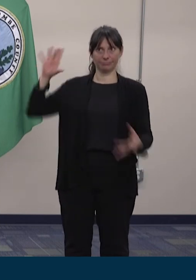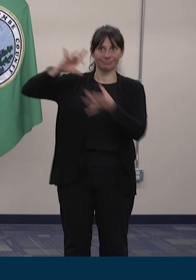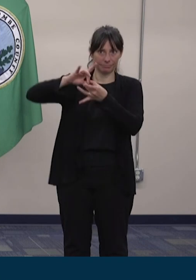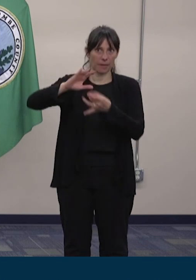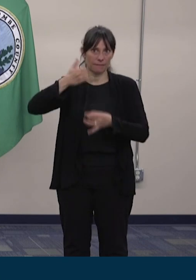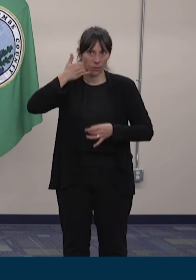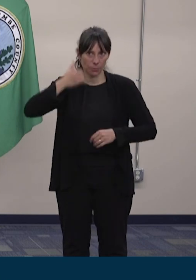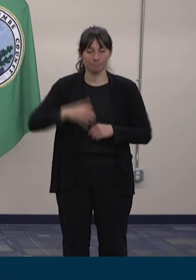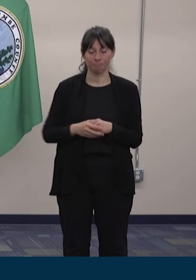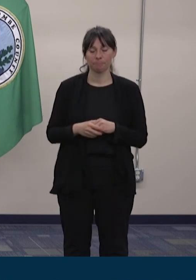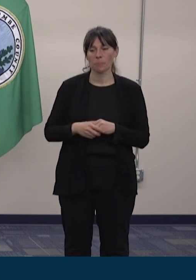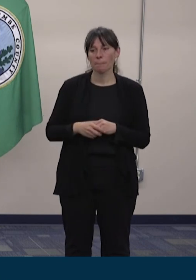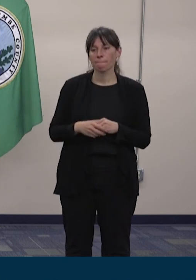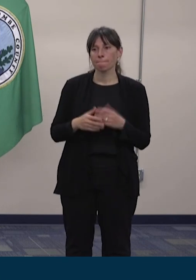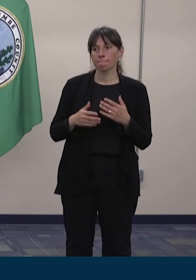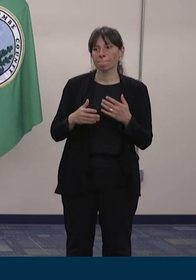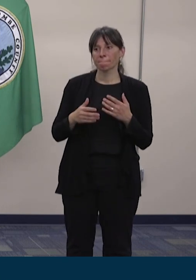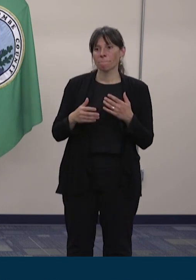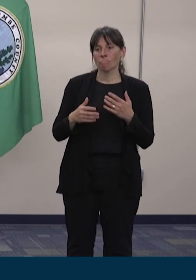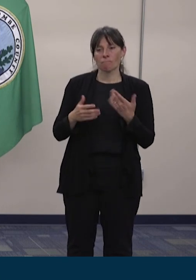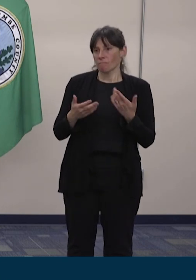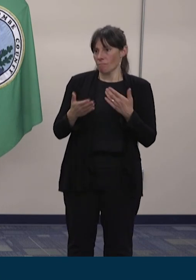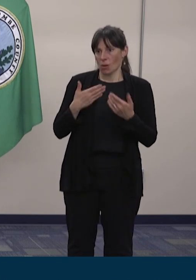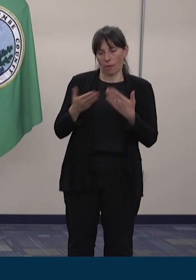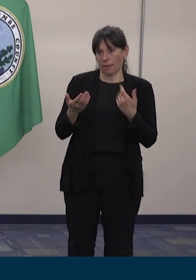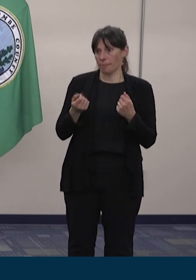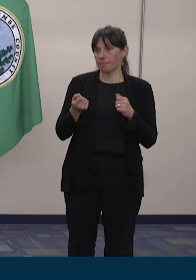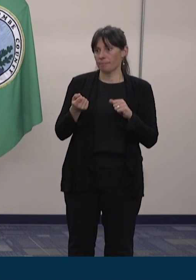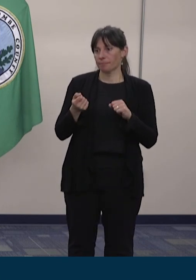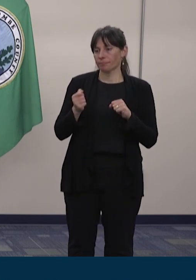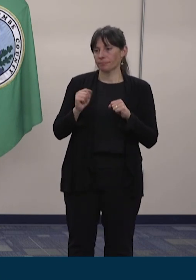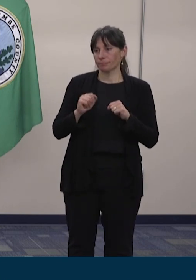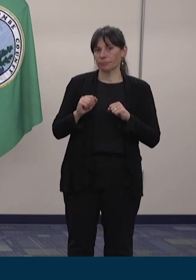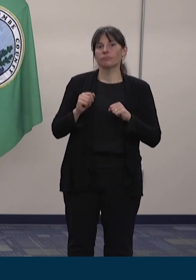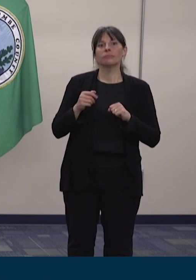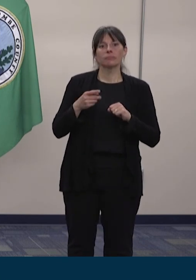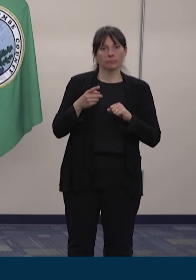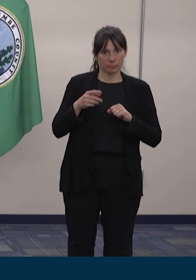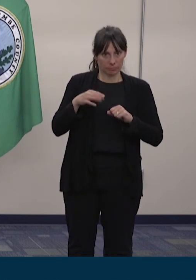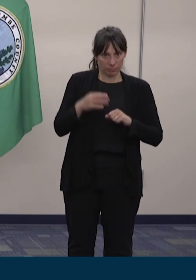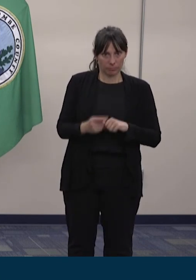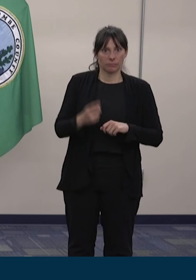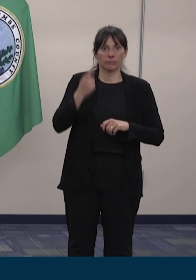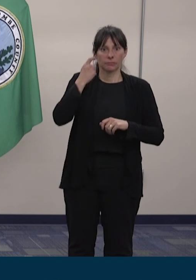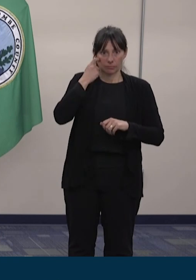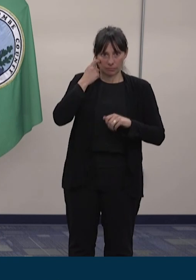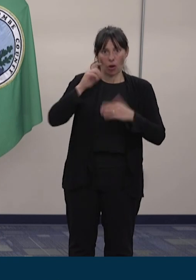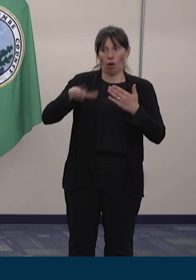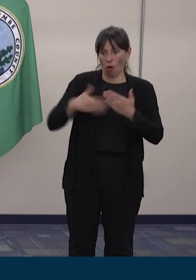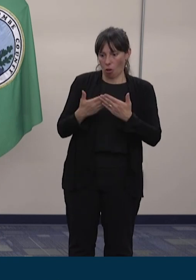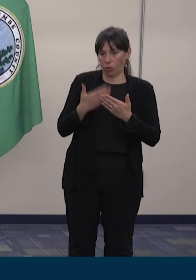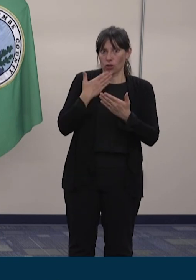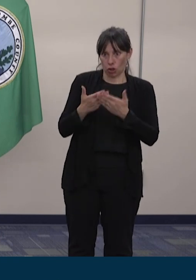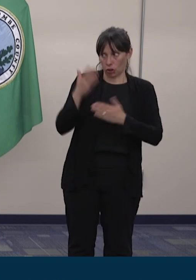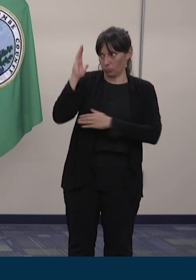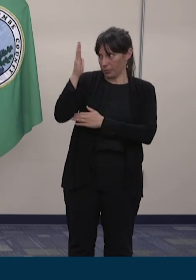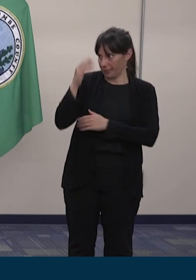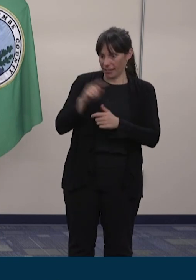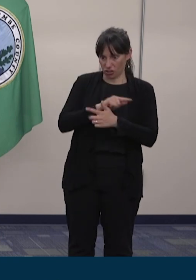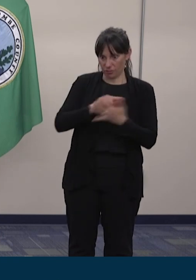all who have been an intimate part of our community's response to the COVID-19